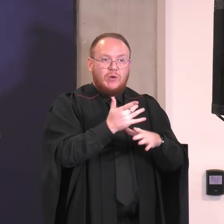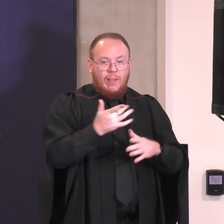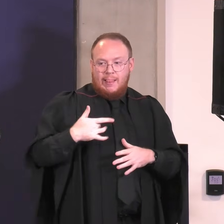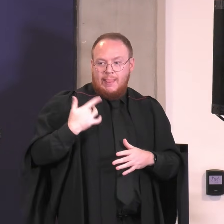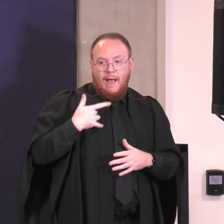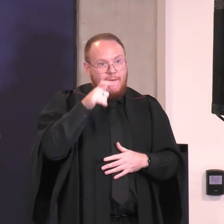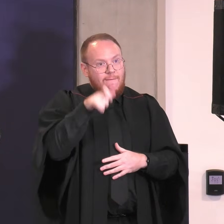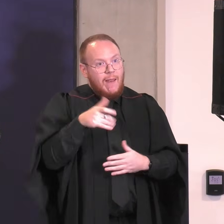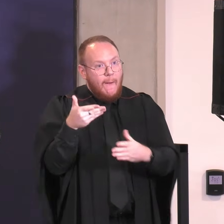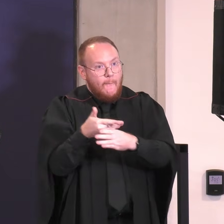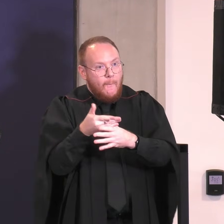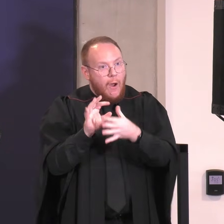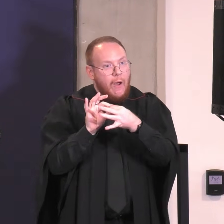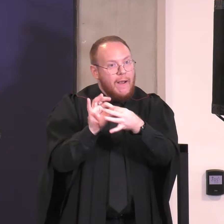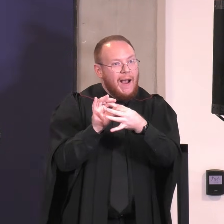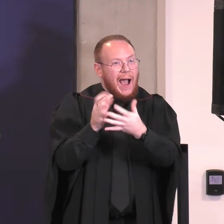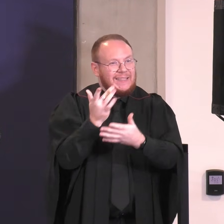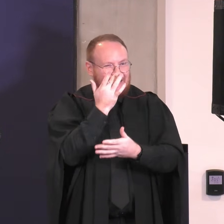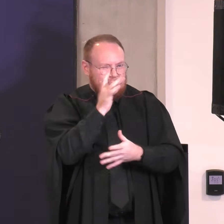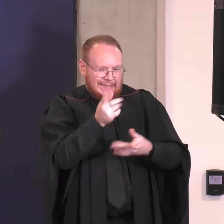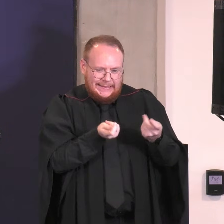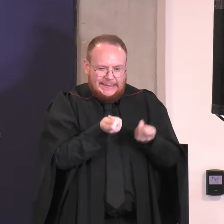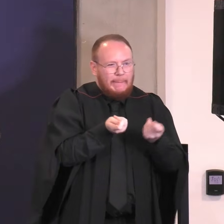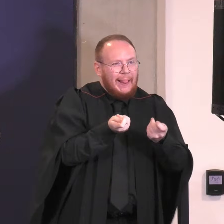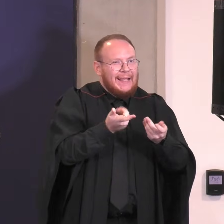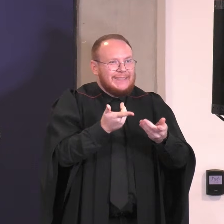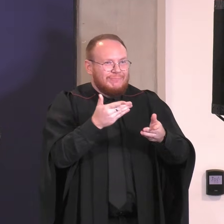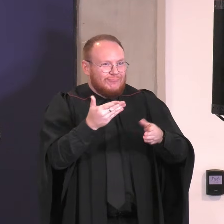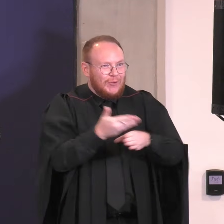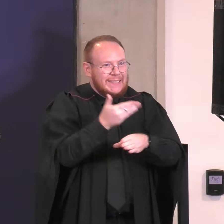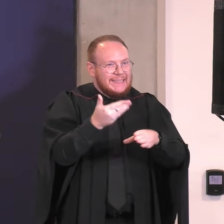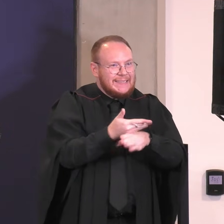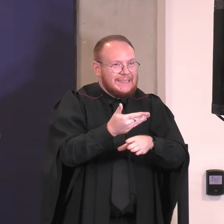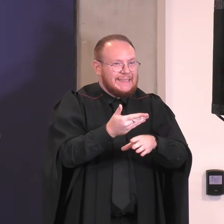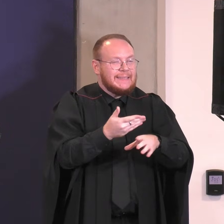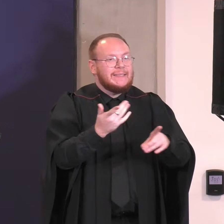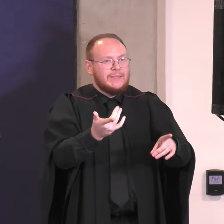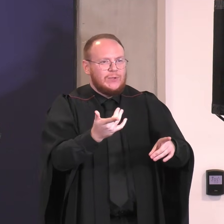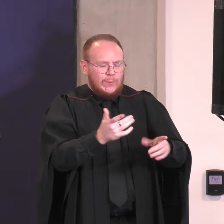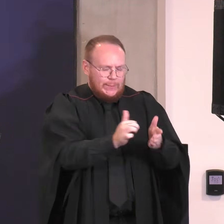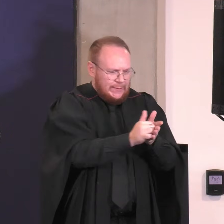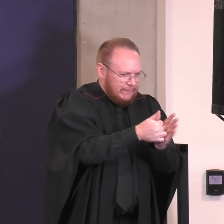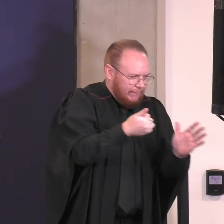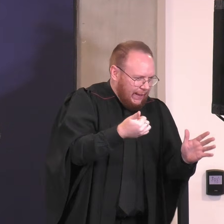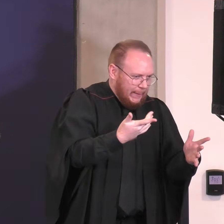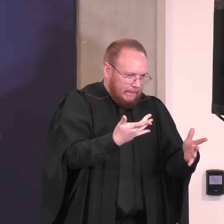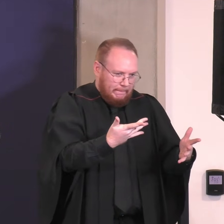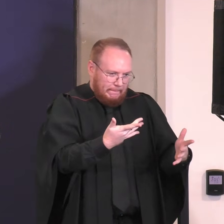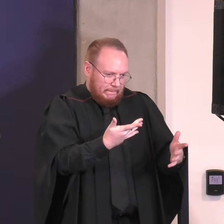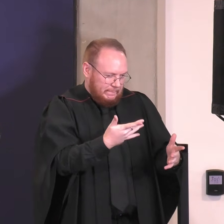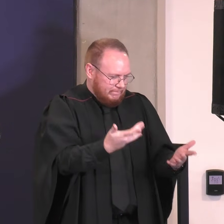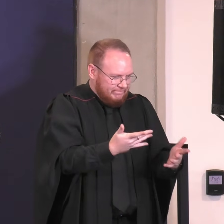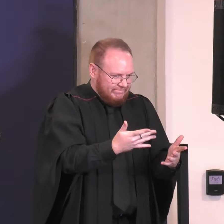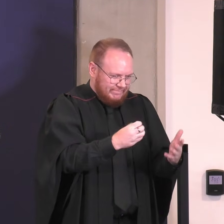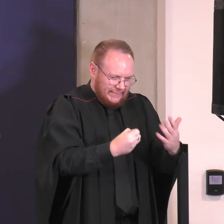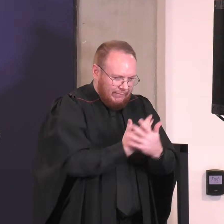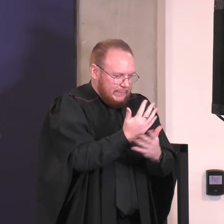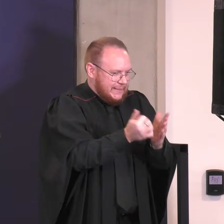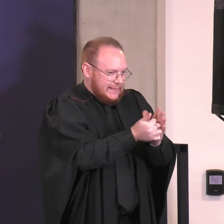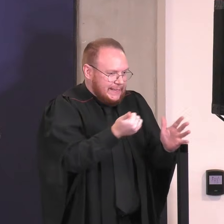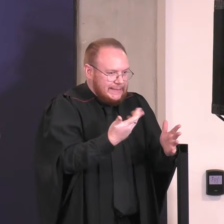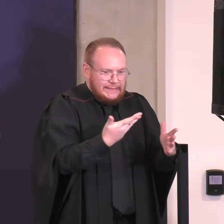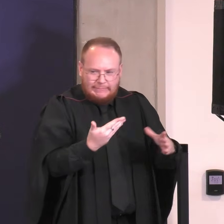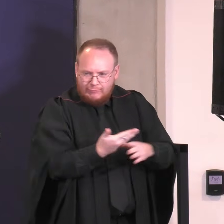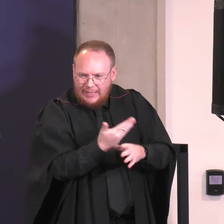work and simulated practice, developing at all times the skills and confidence needed for careers in legal